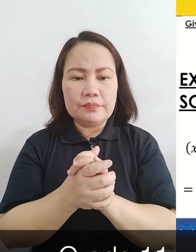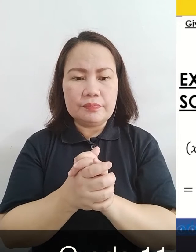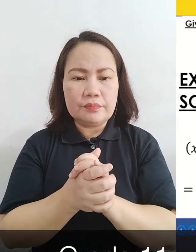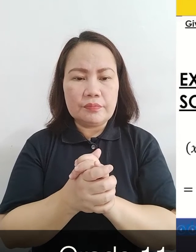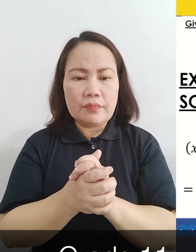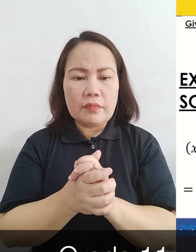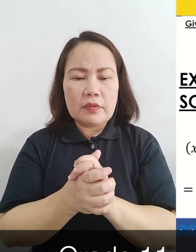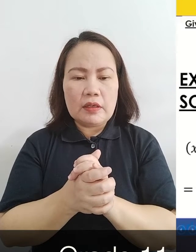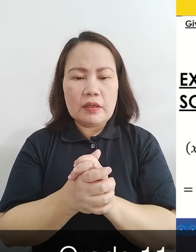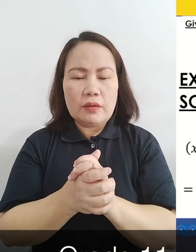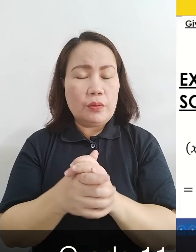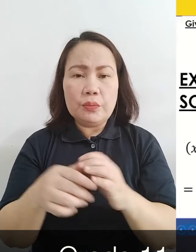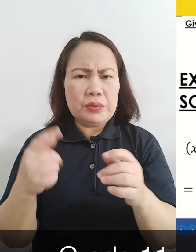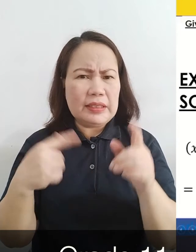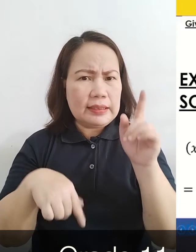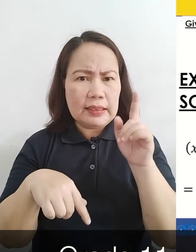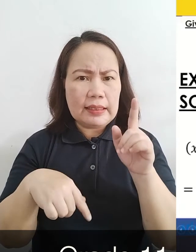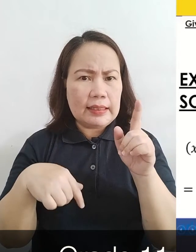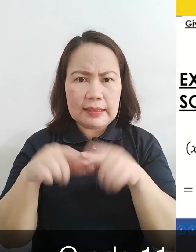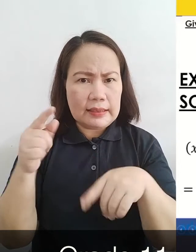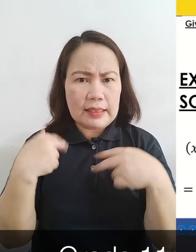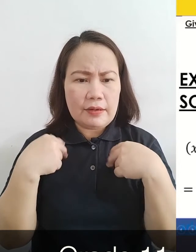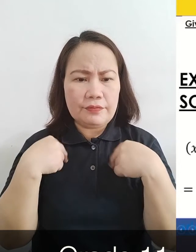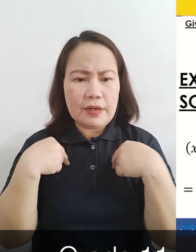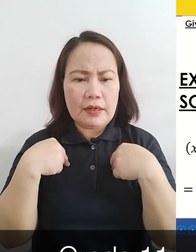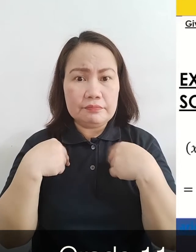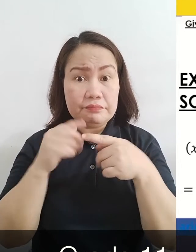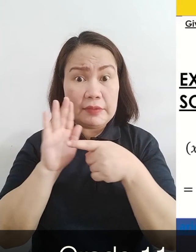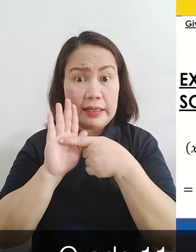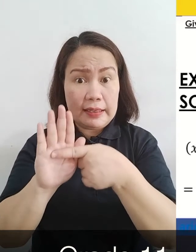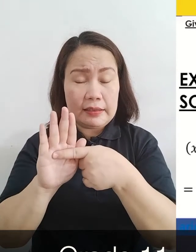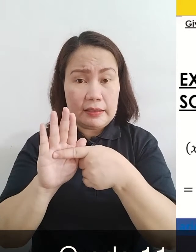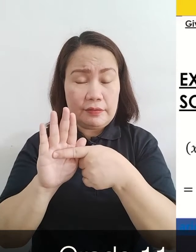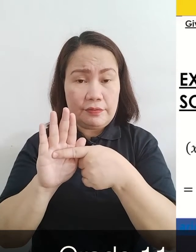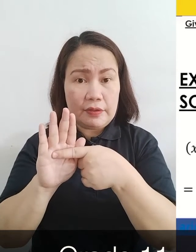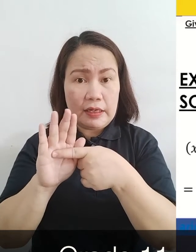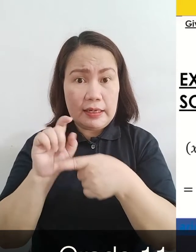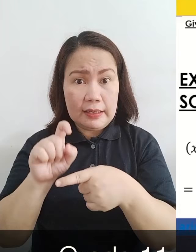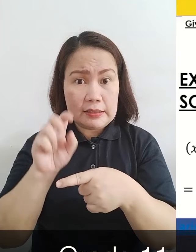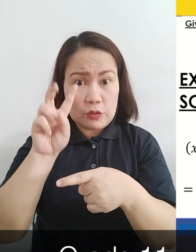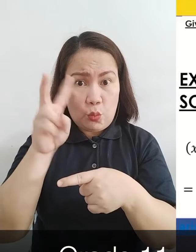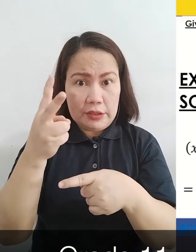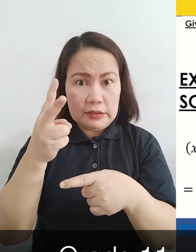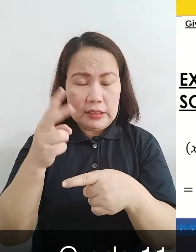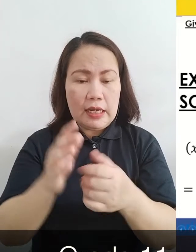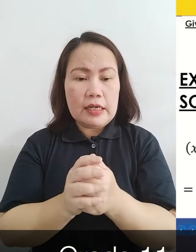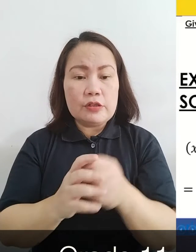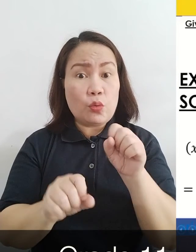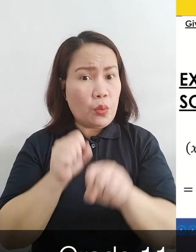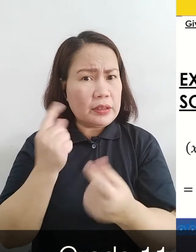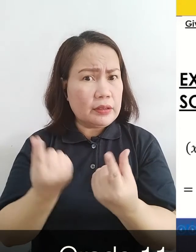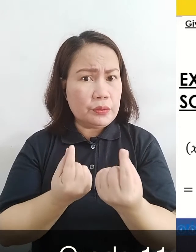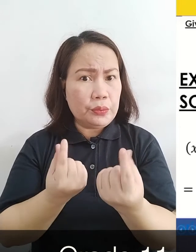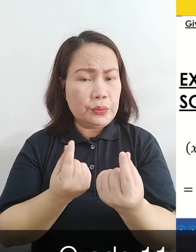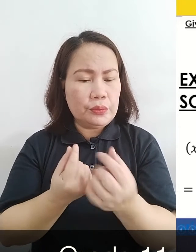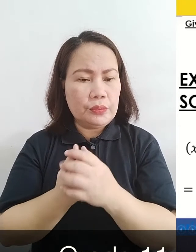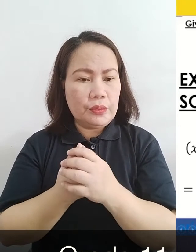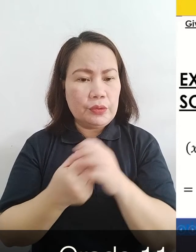unahan, no? So, anong gagawin natin? Imumultiply natin to sa negative